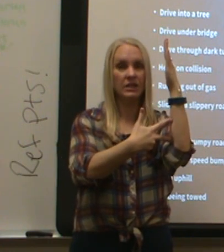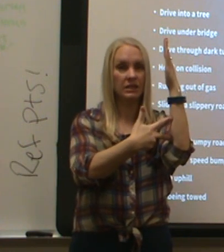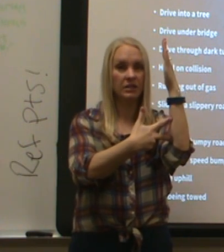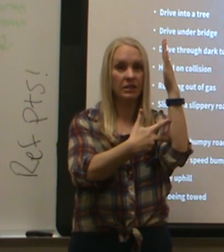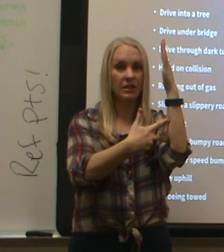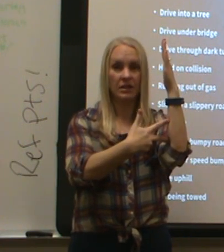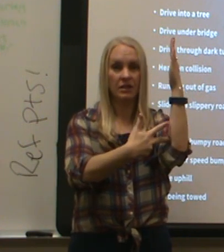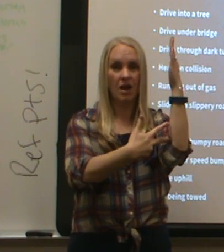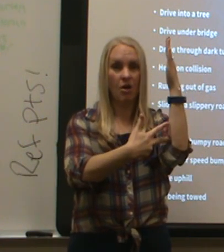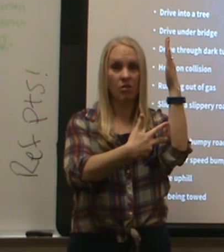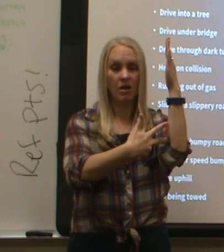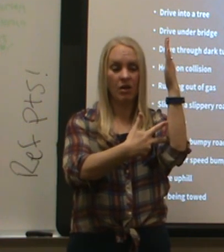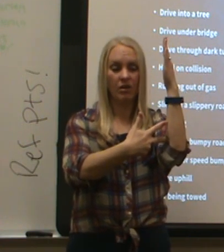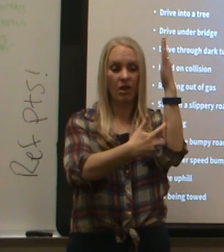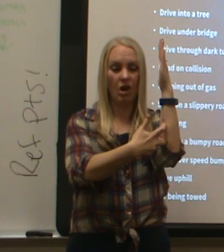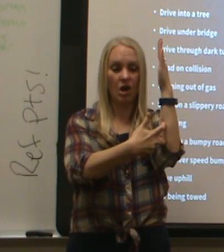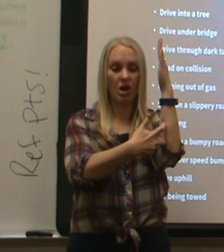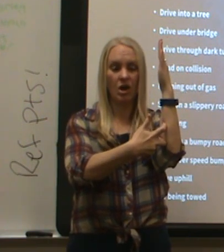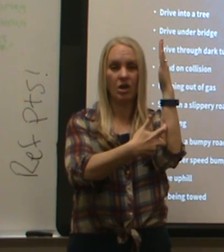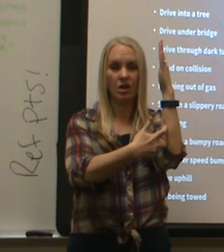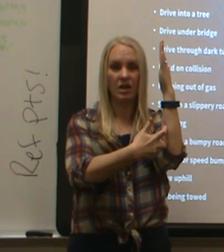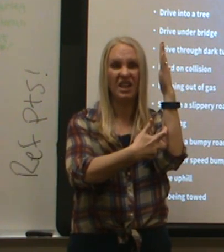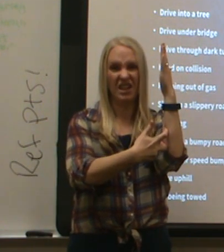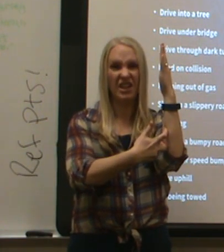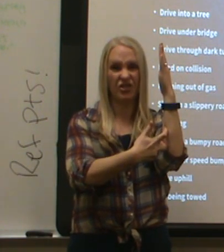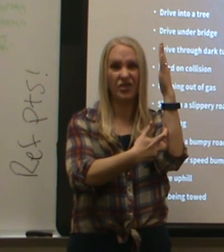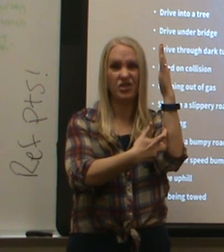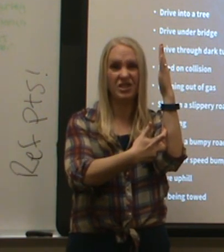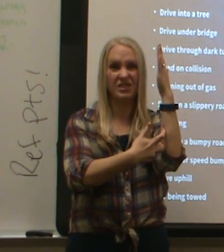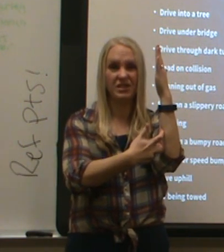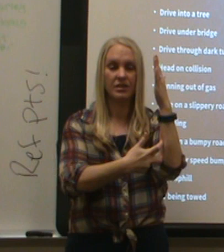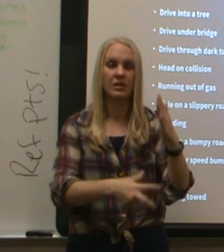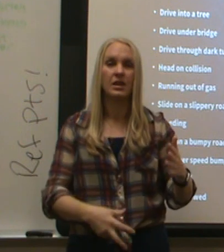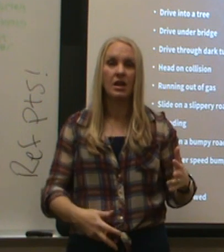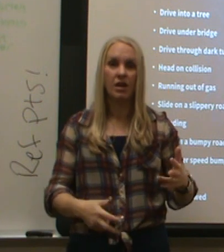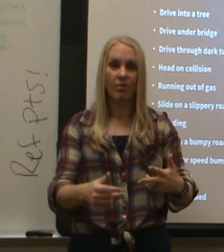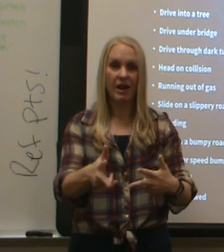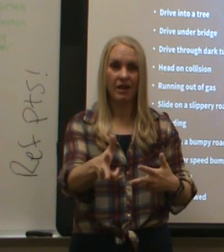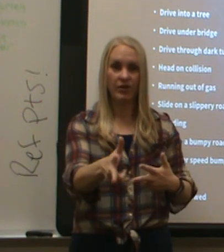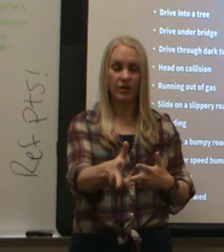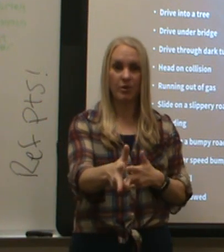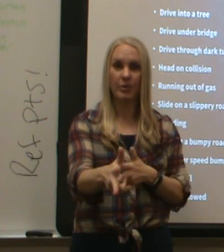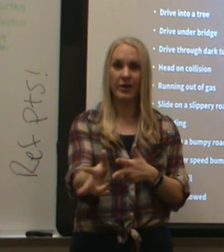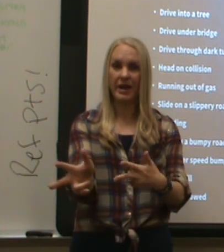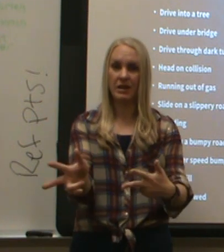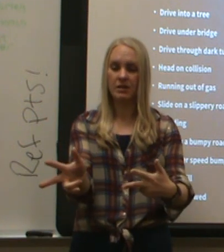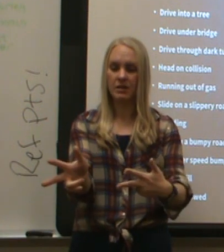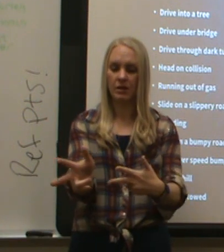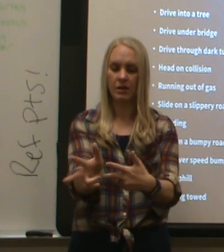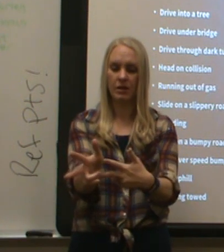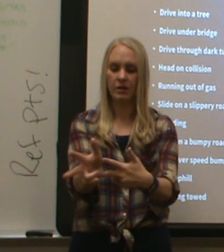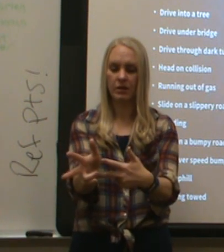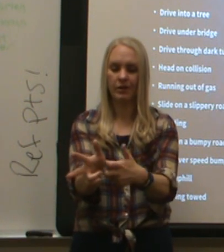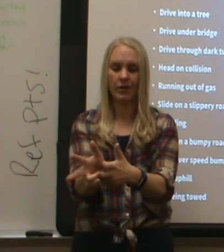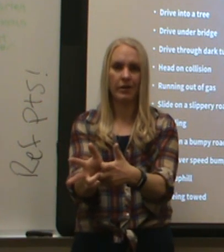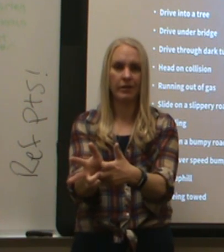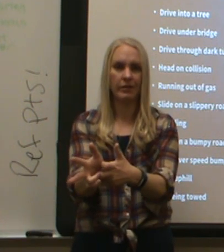solid? No. It crunches, right? If you're in a rear end,